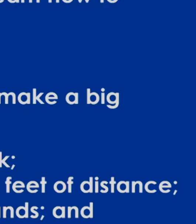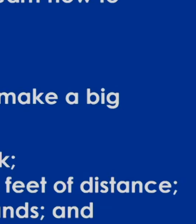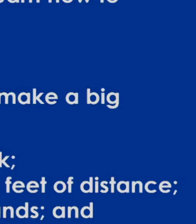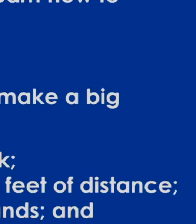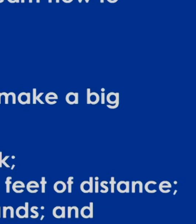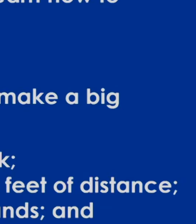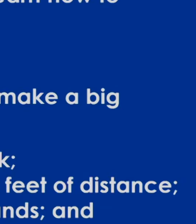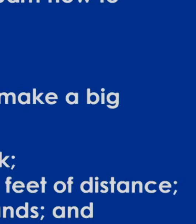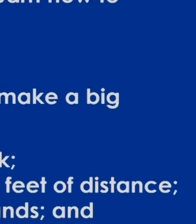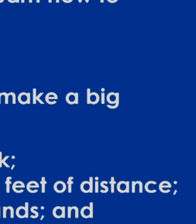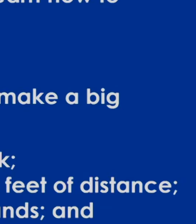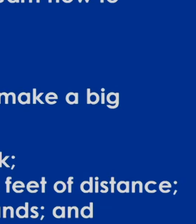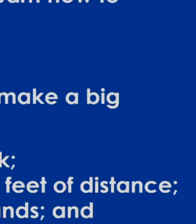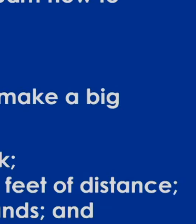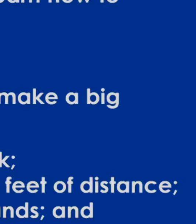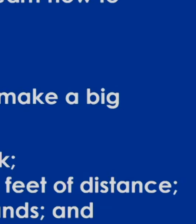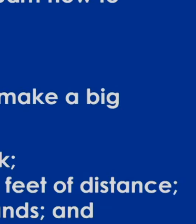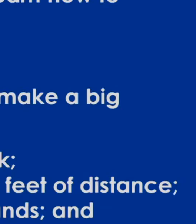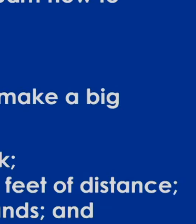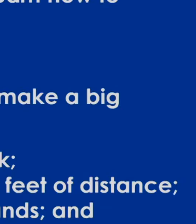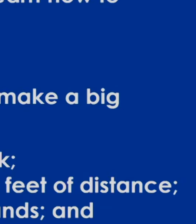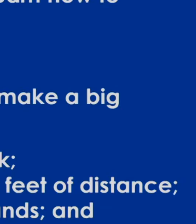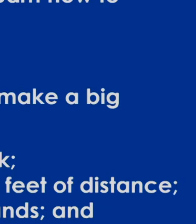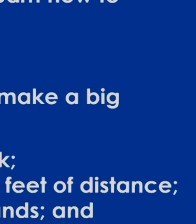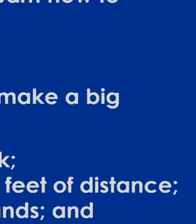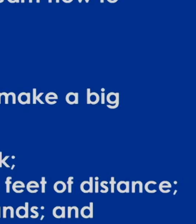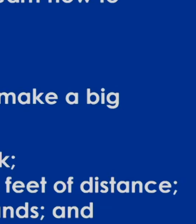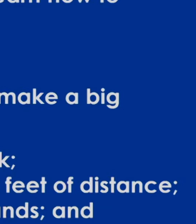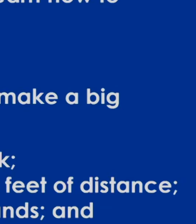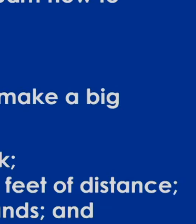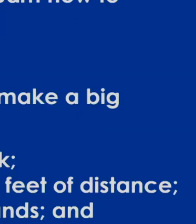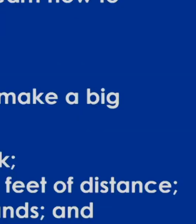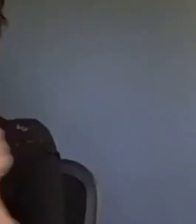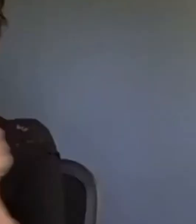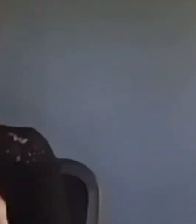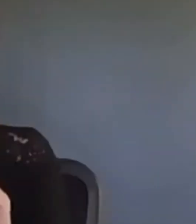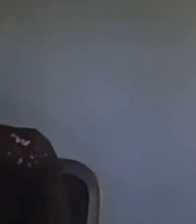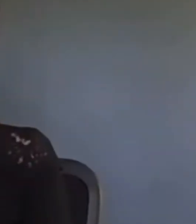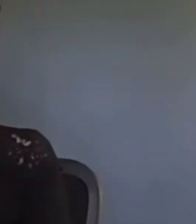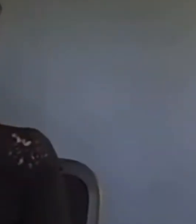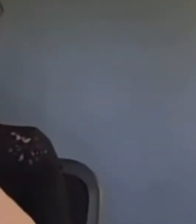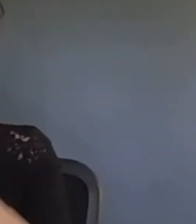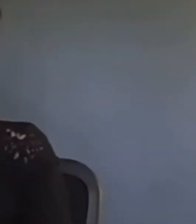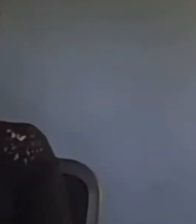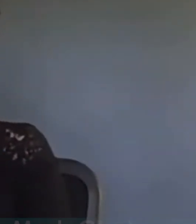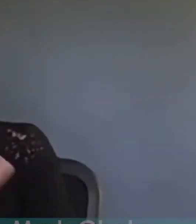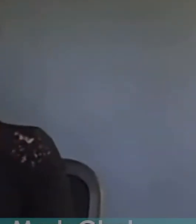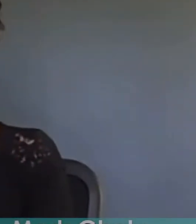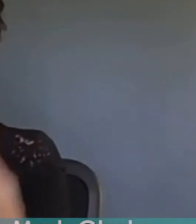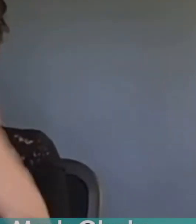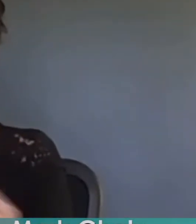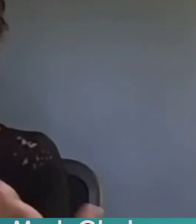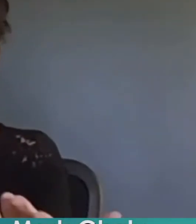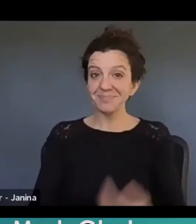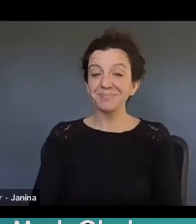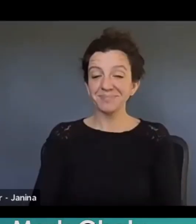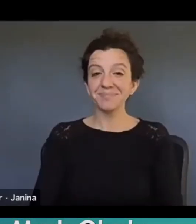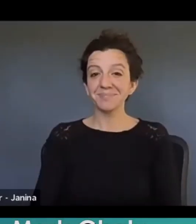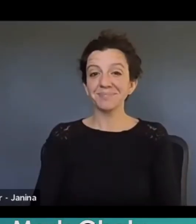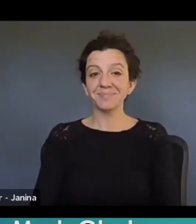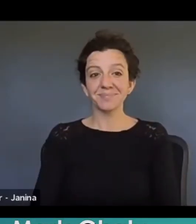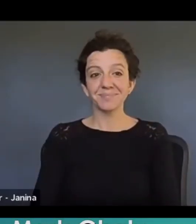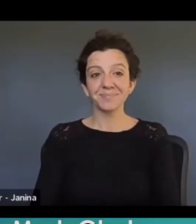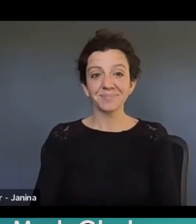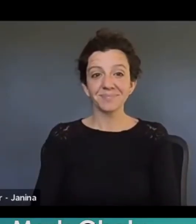with that, I thank you again for joining us this afternoon, and I look forward to taking your questions. Jim Roop,